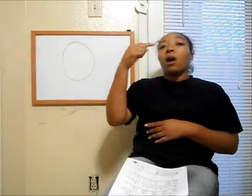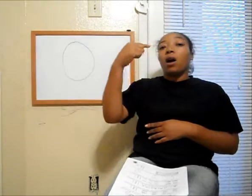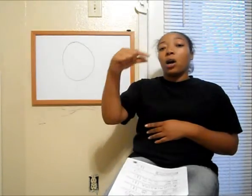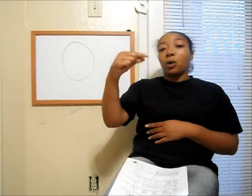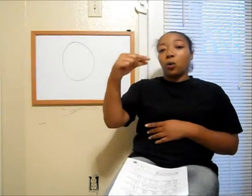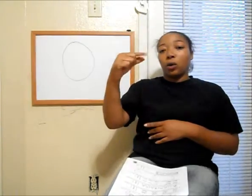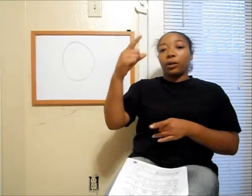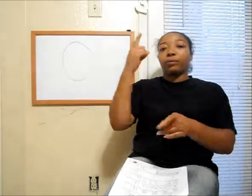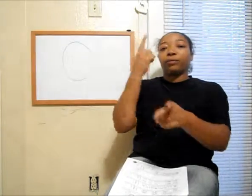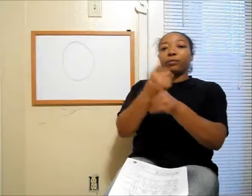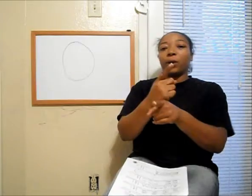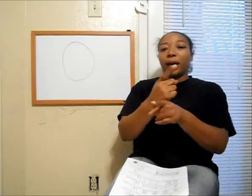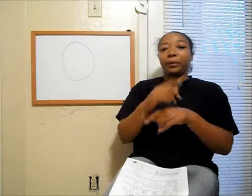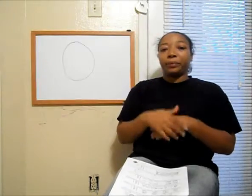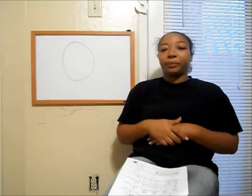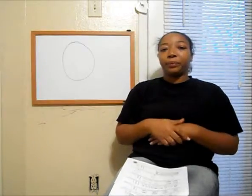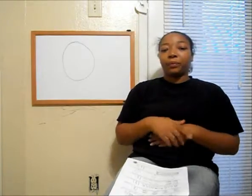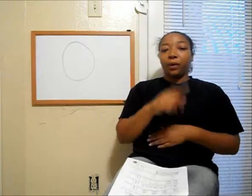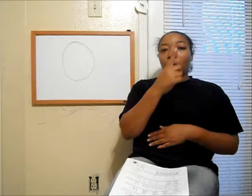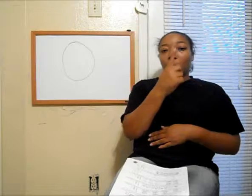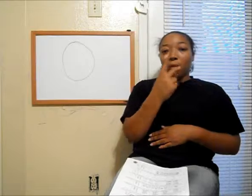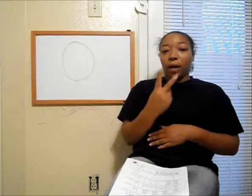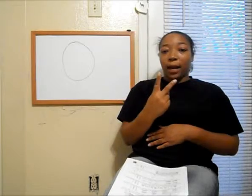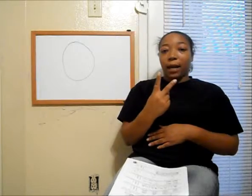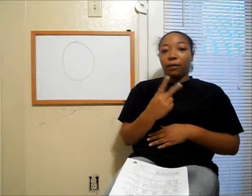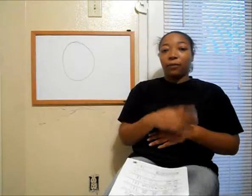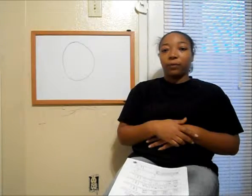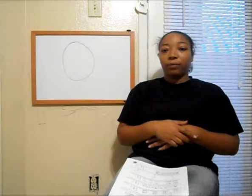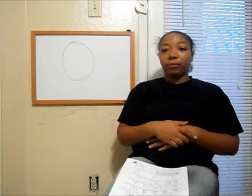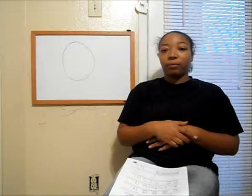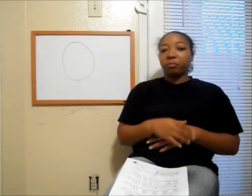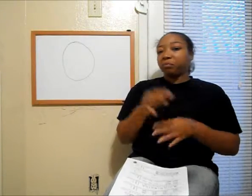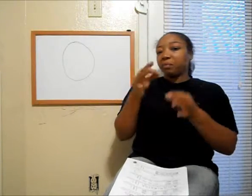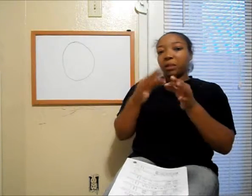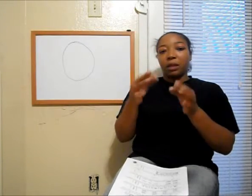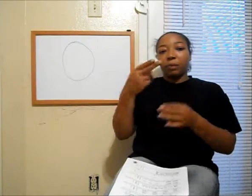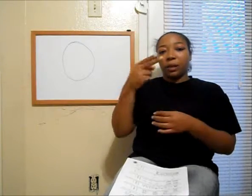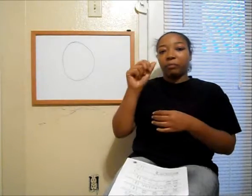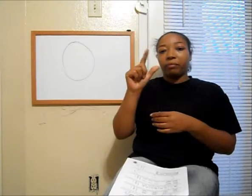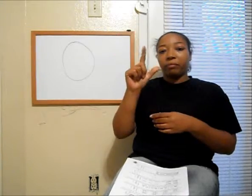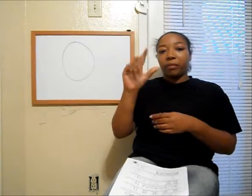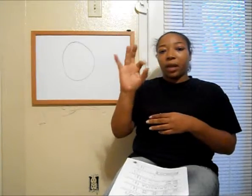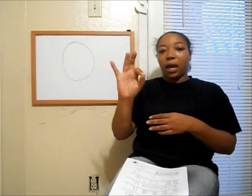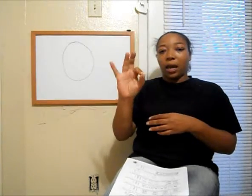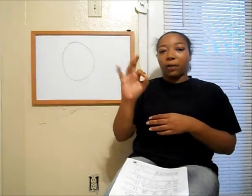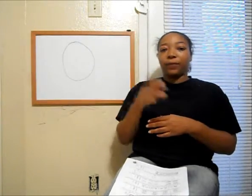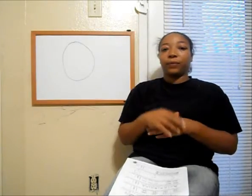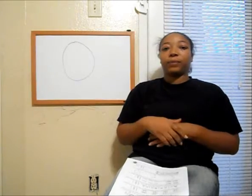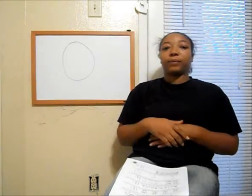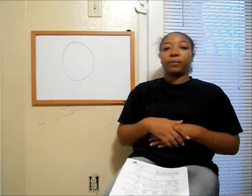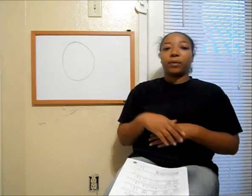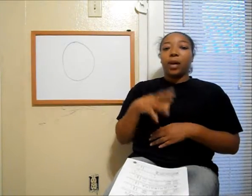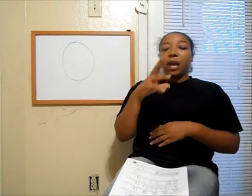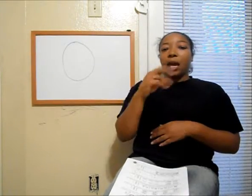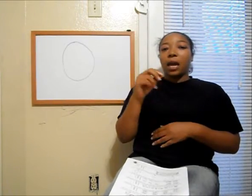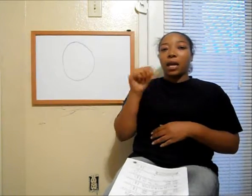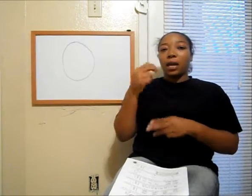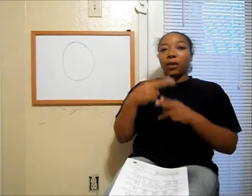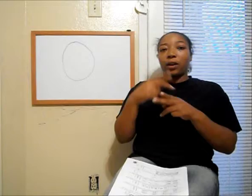A quarter. Right. 1/2, simply half. And another name